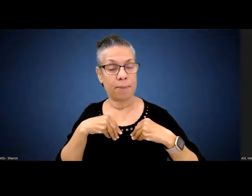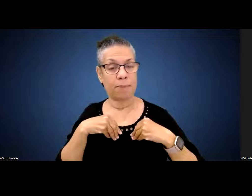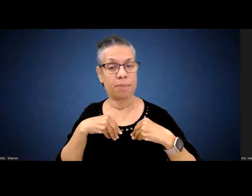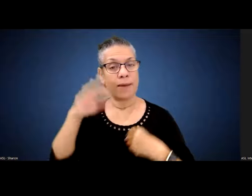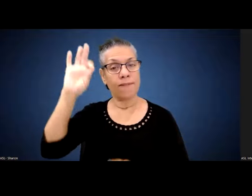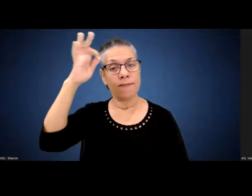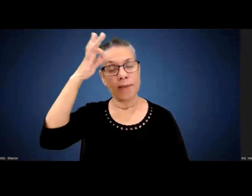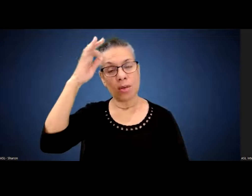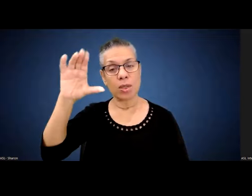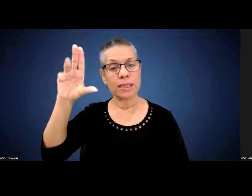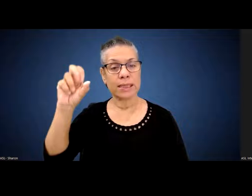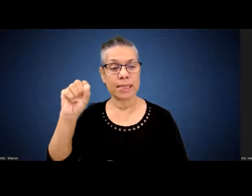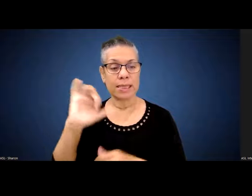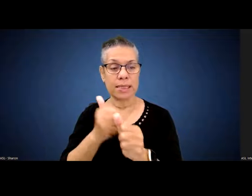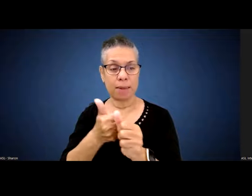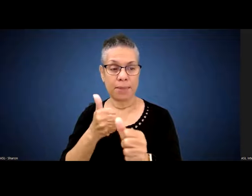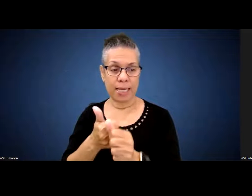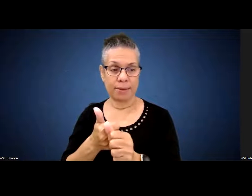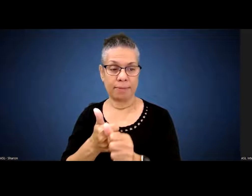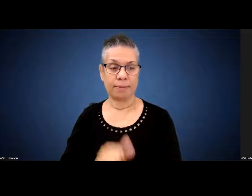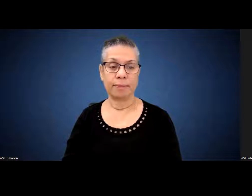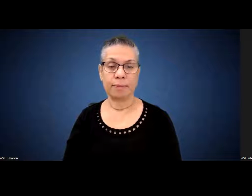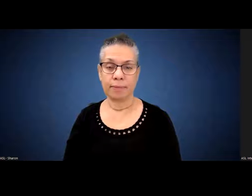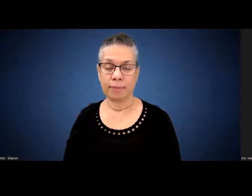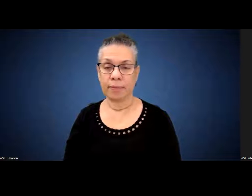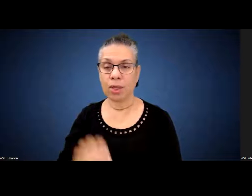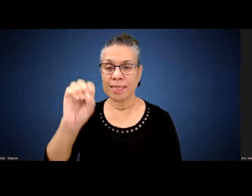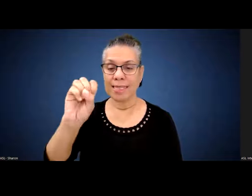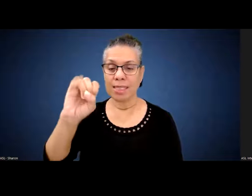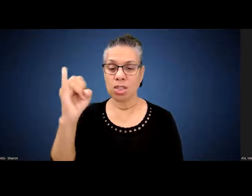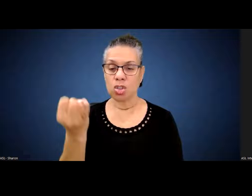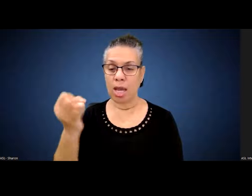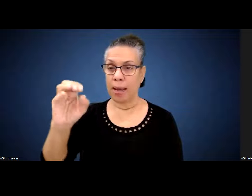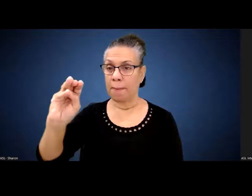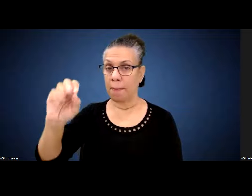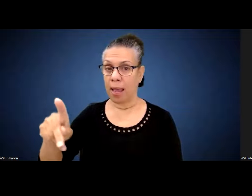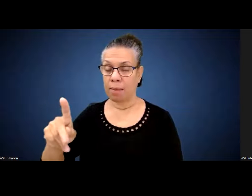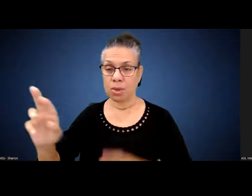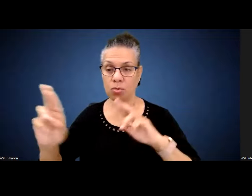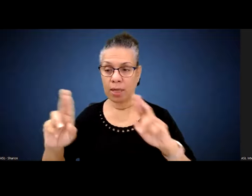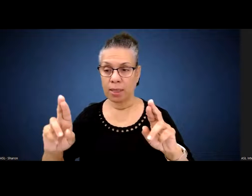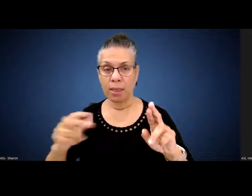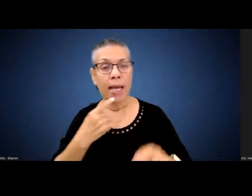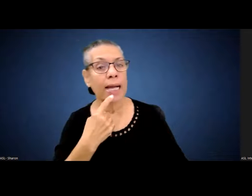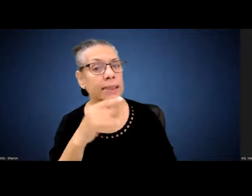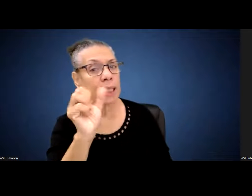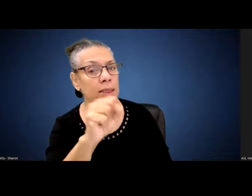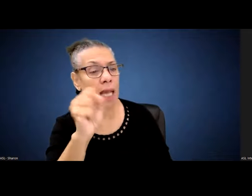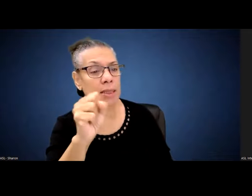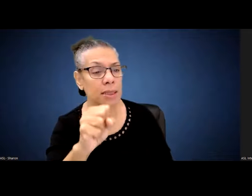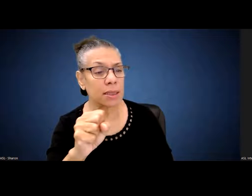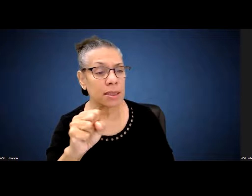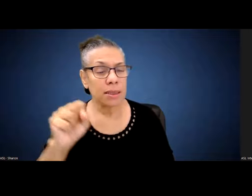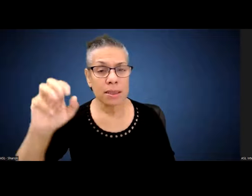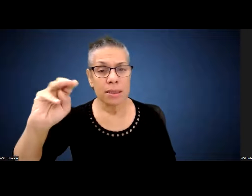federal census-based update on the EJ maps for now. Did you hear my yes vote? I had said yes. I don't